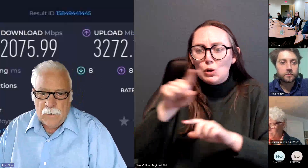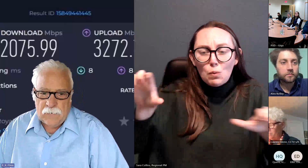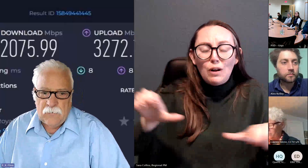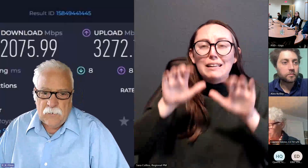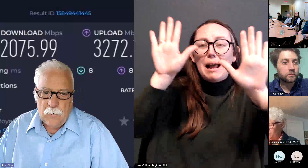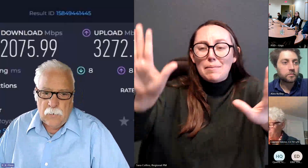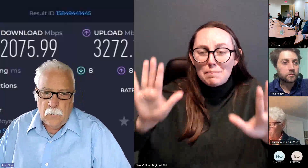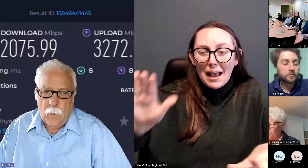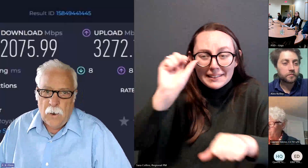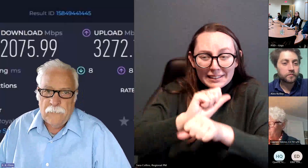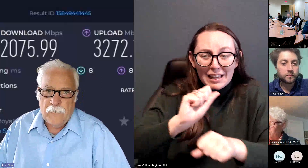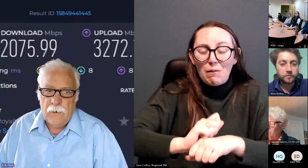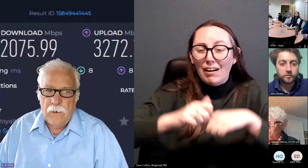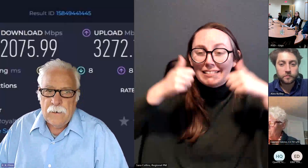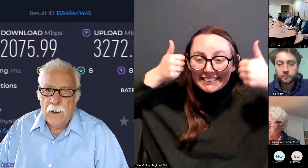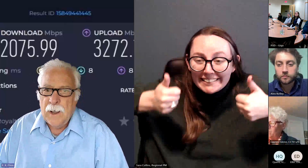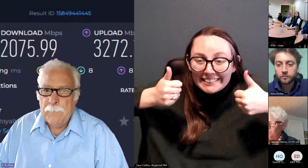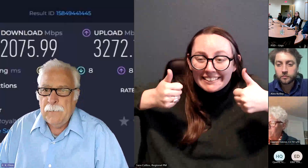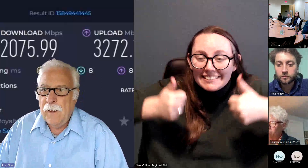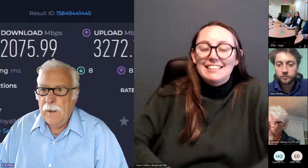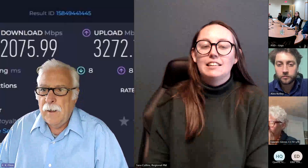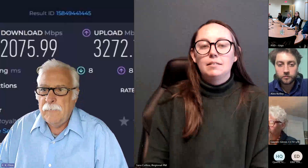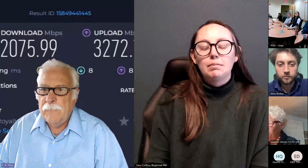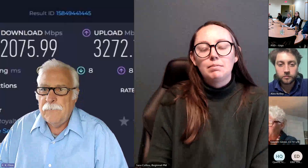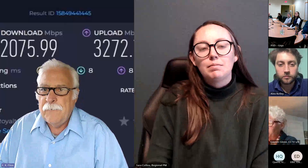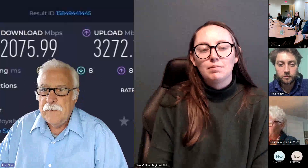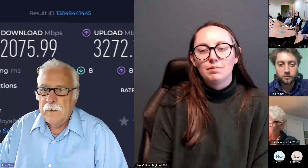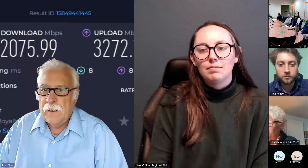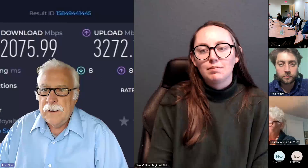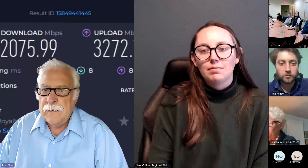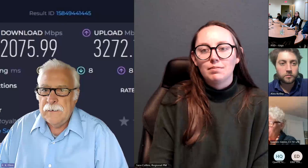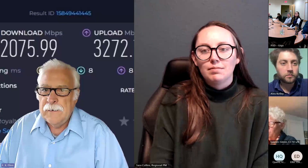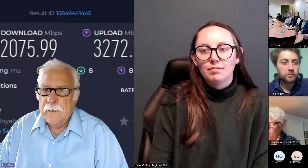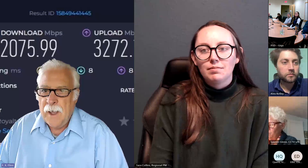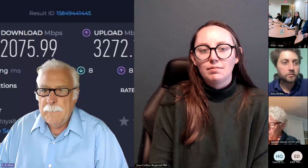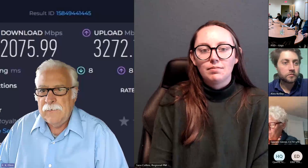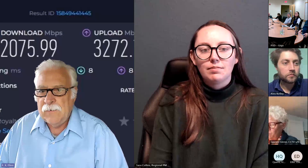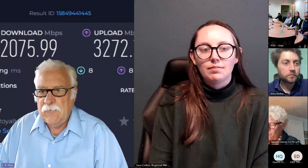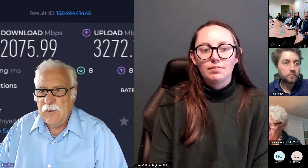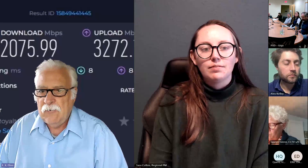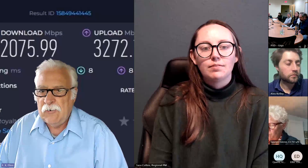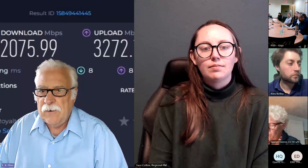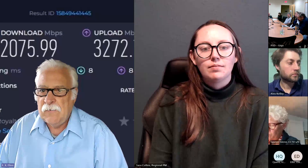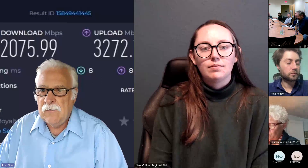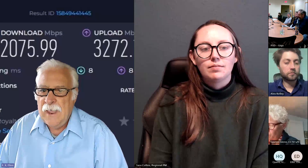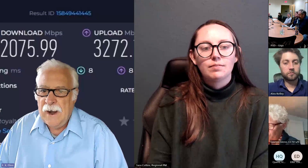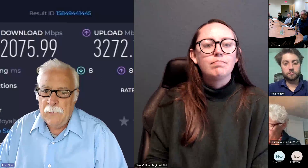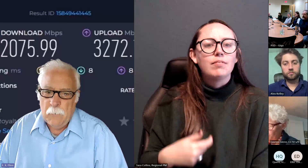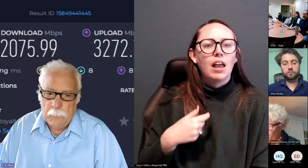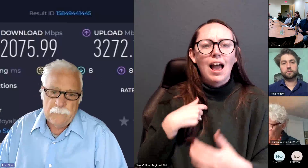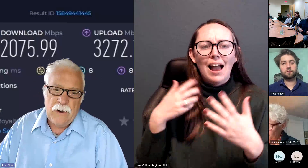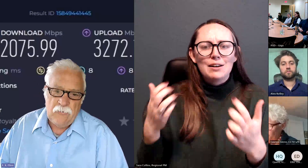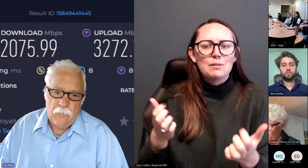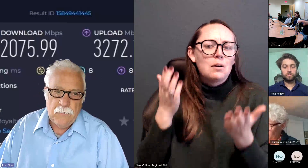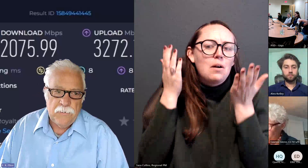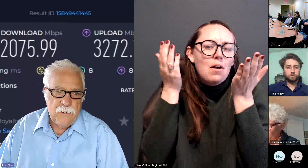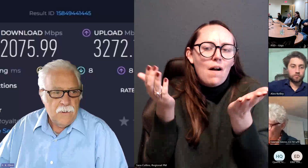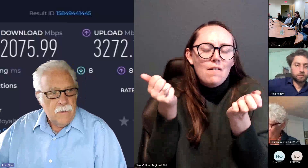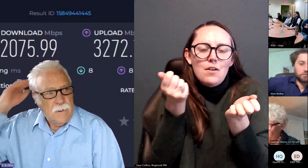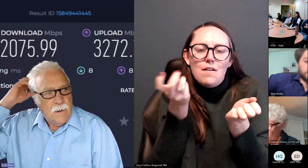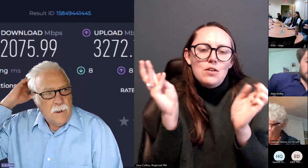I just want to offer a couple of comments, suggestions, and I will provide